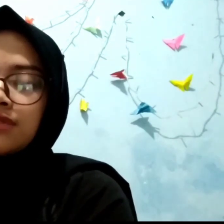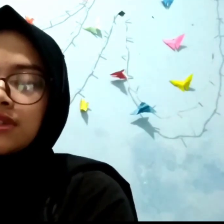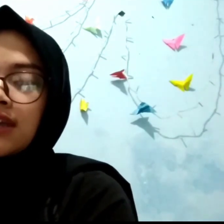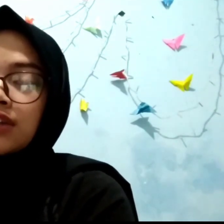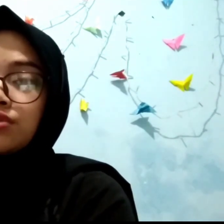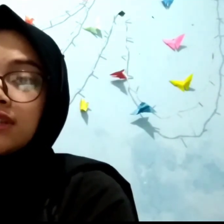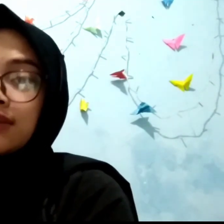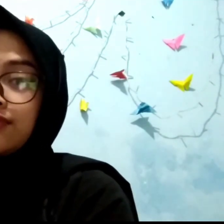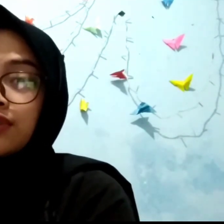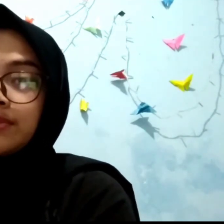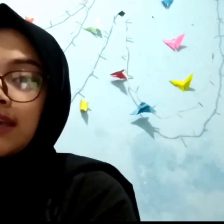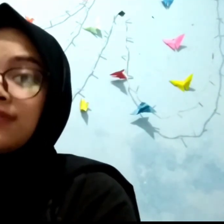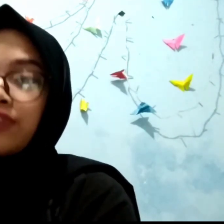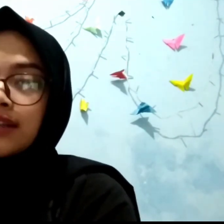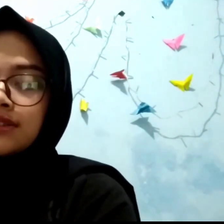was actually developed in France.